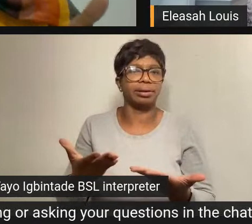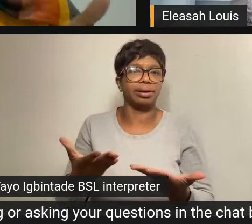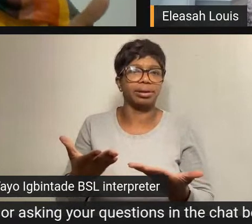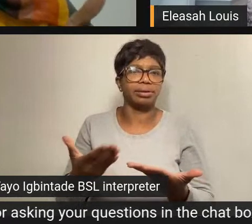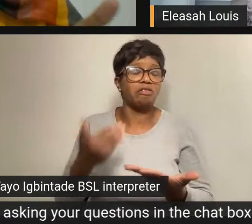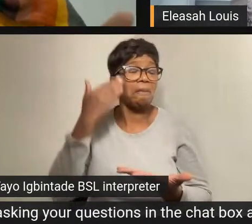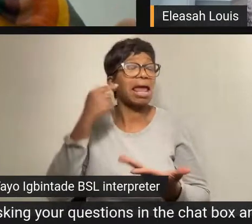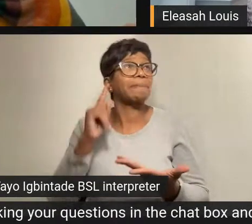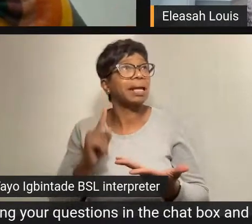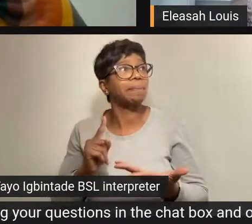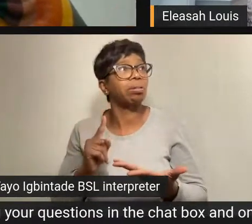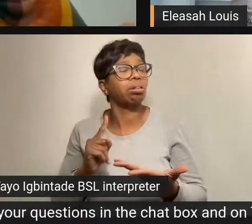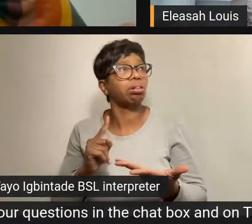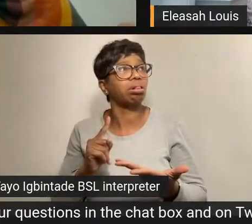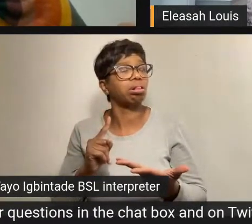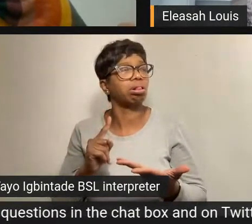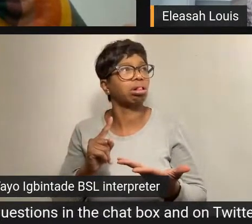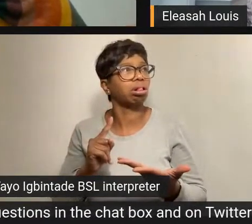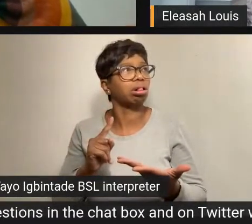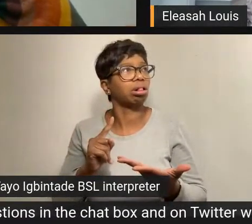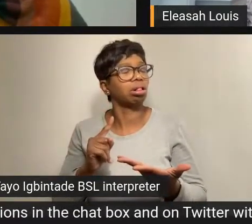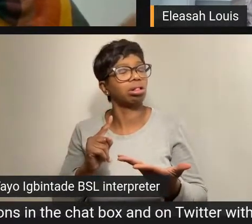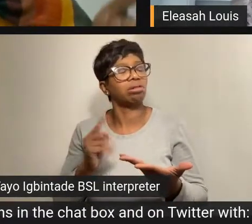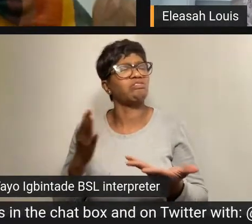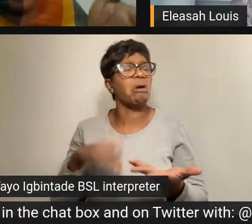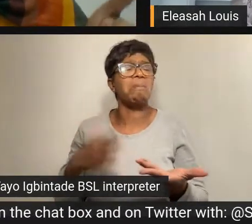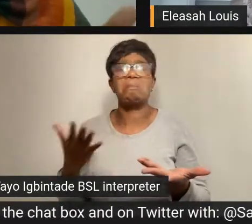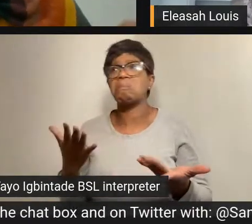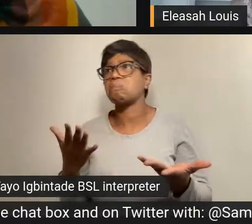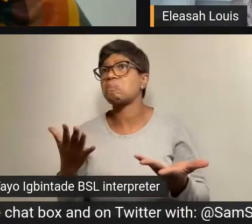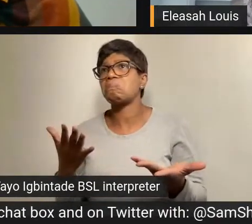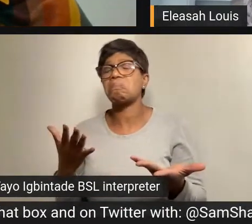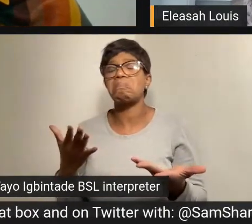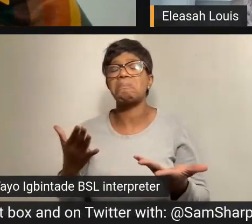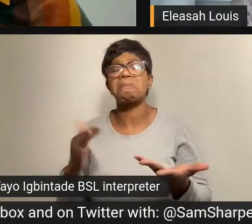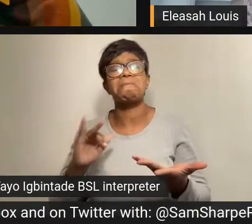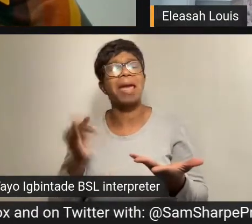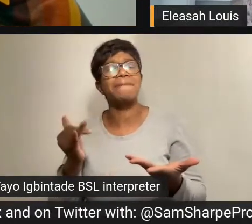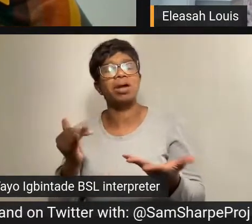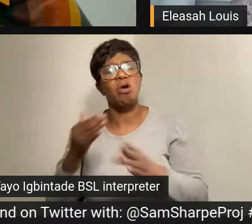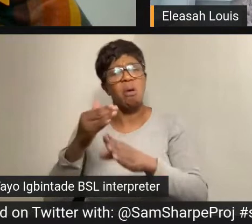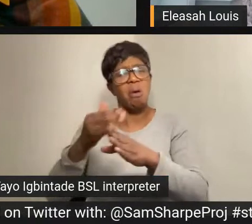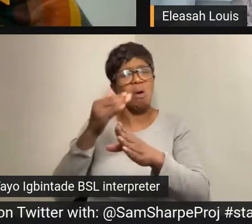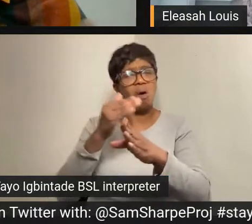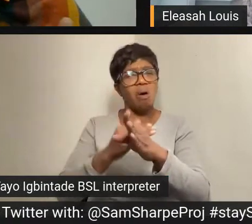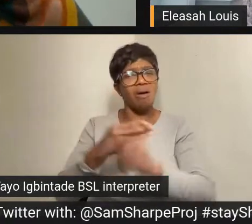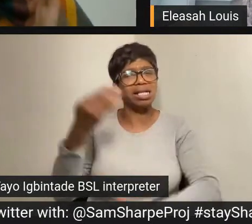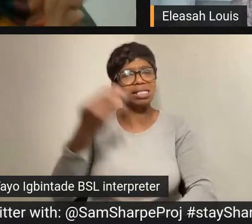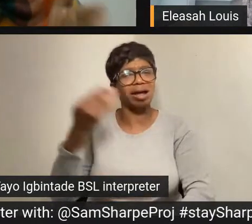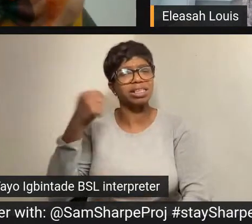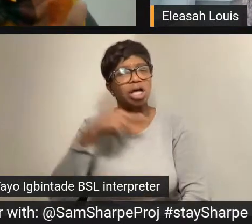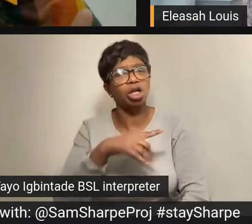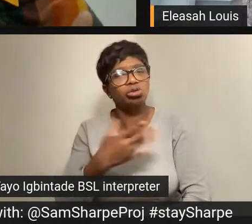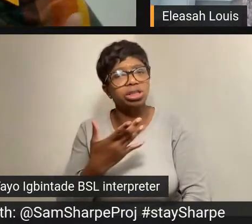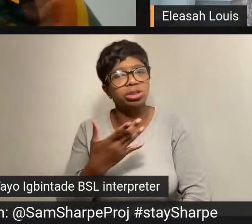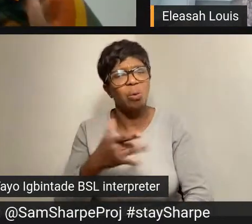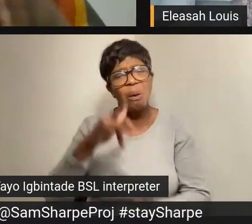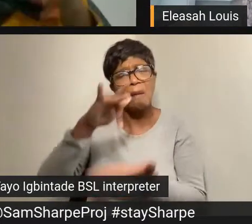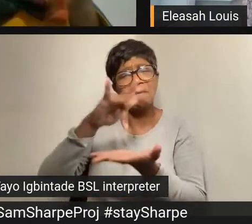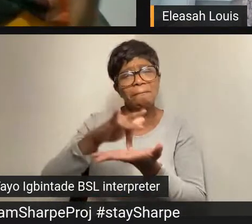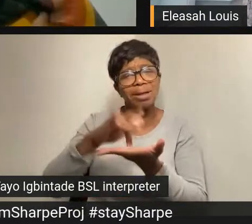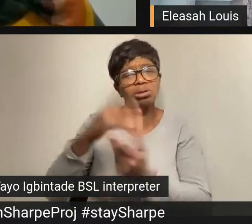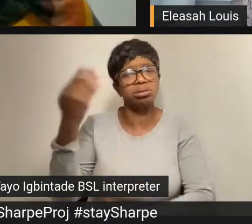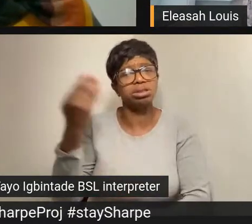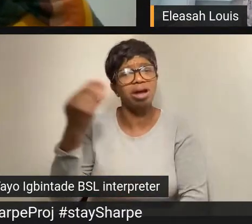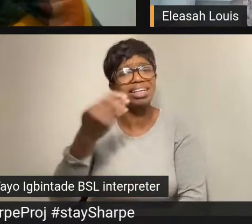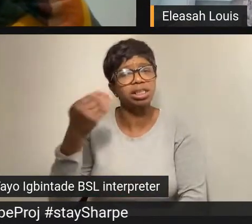Black people at a point of, let's say, the early 1900s, right? Or mid 1900s.